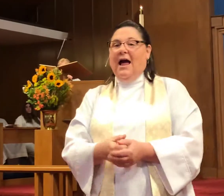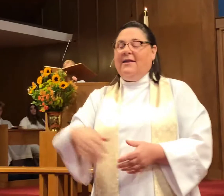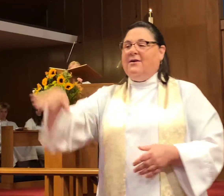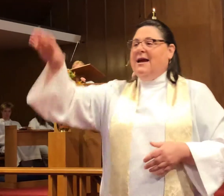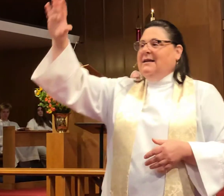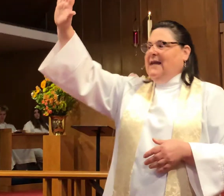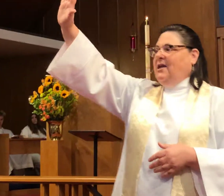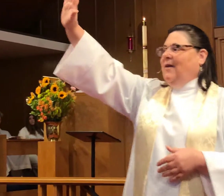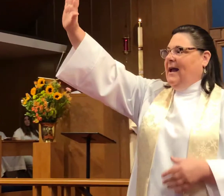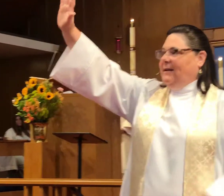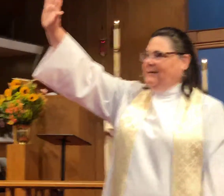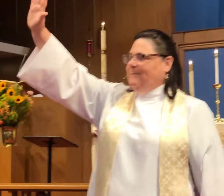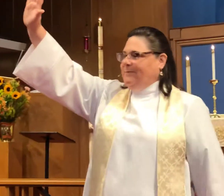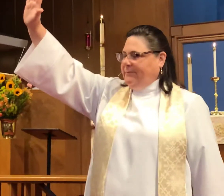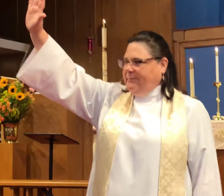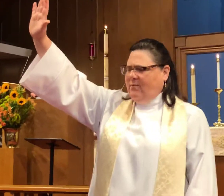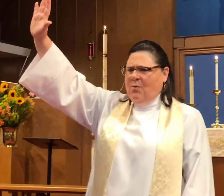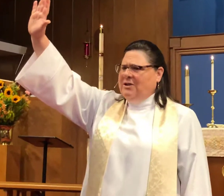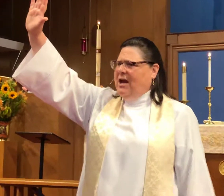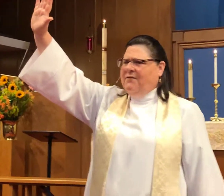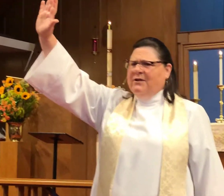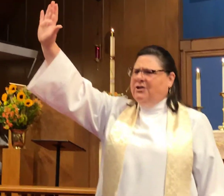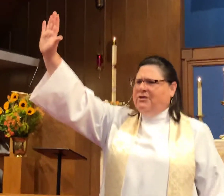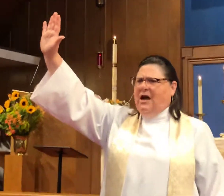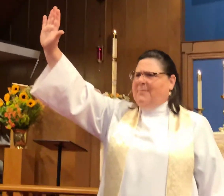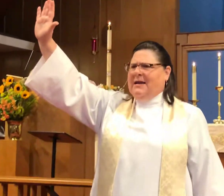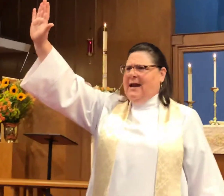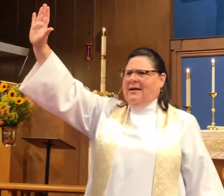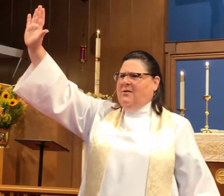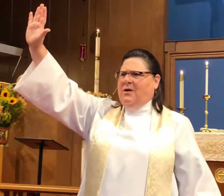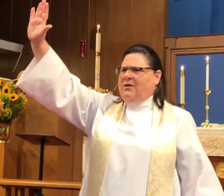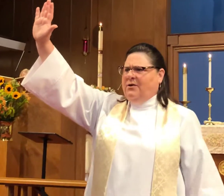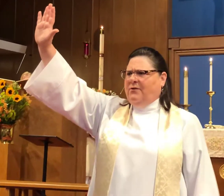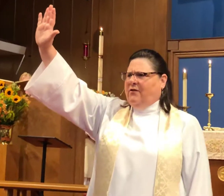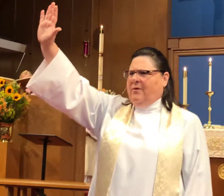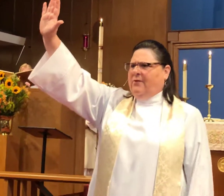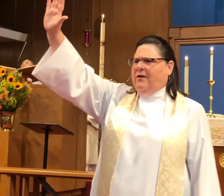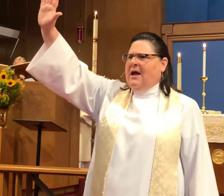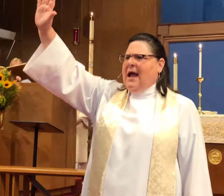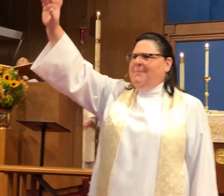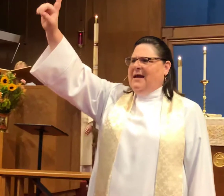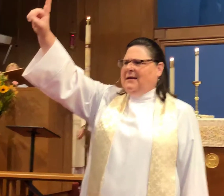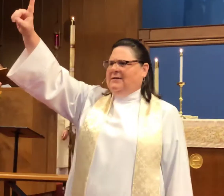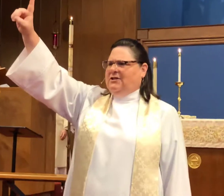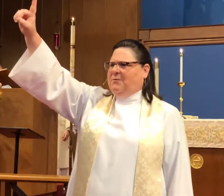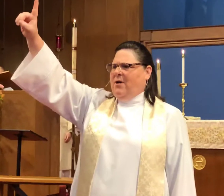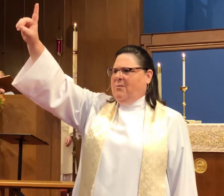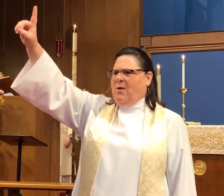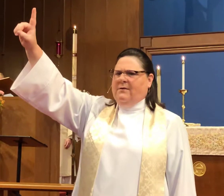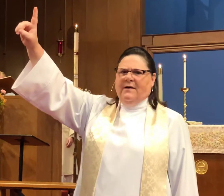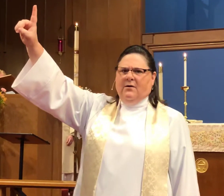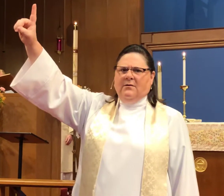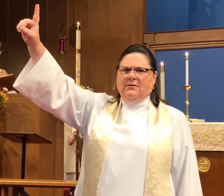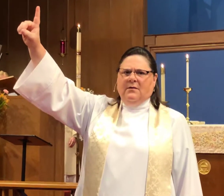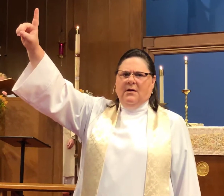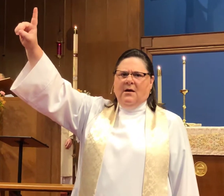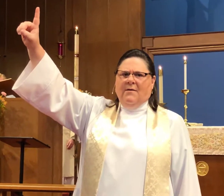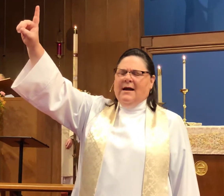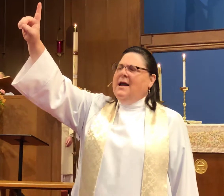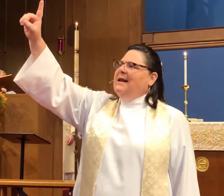either. Take your hand, whichever is your dominant hand, the one you use the most, and make it just point one finger. Right? Now